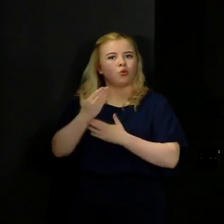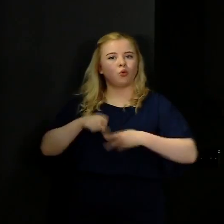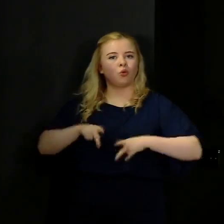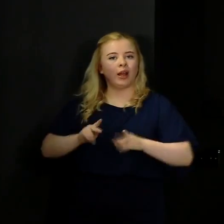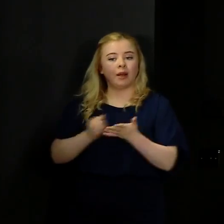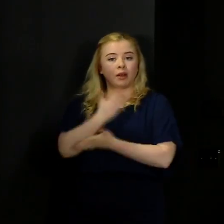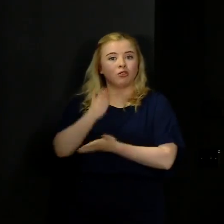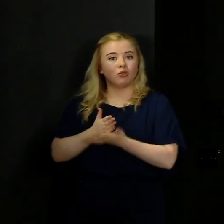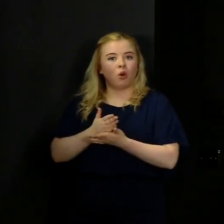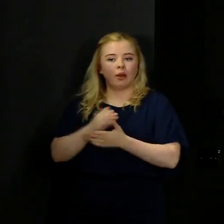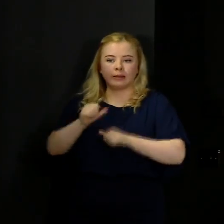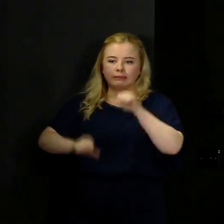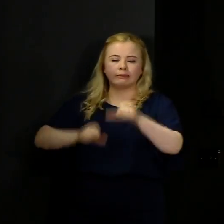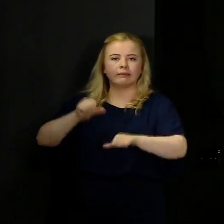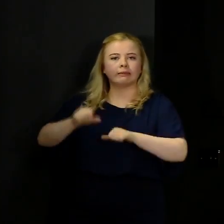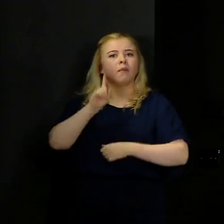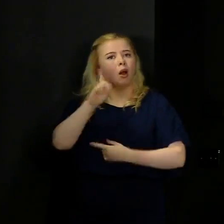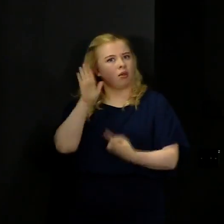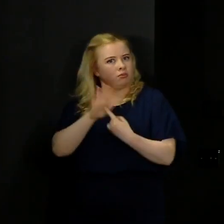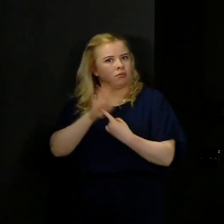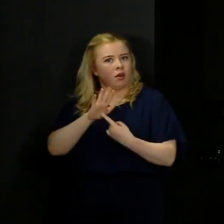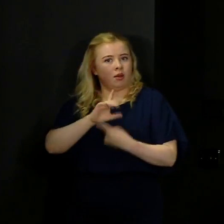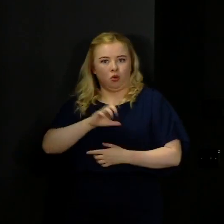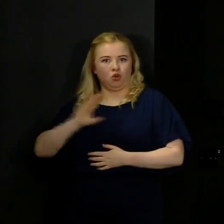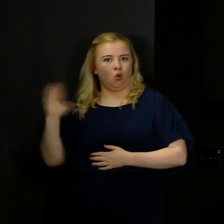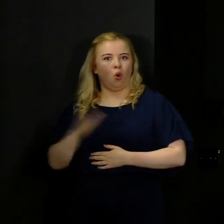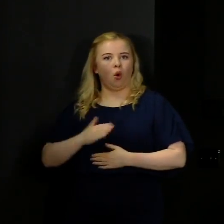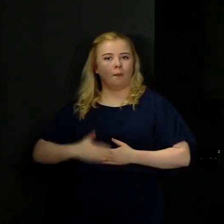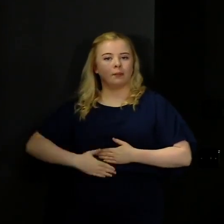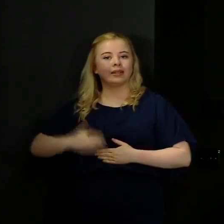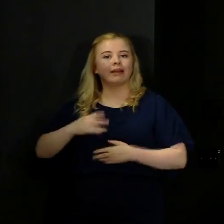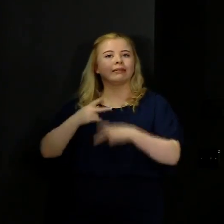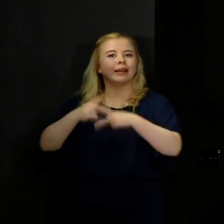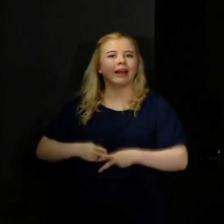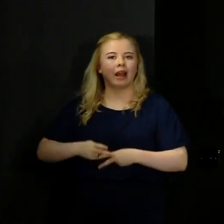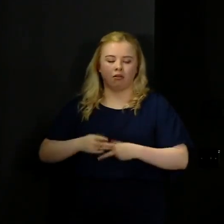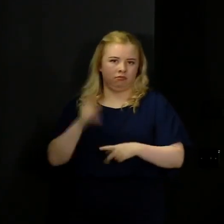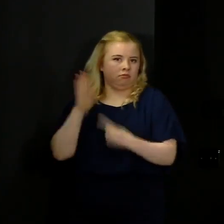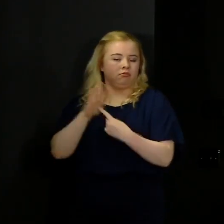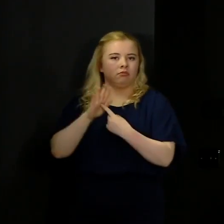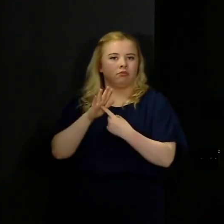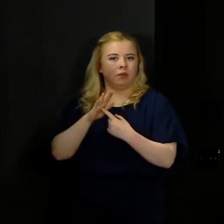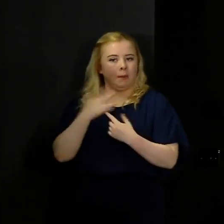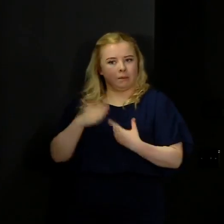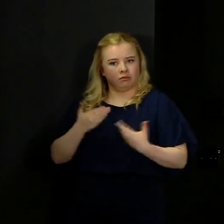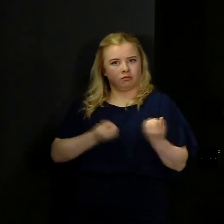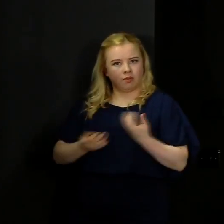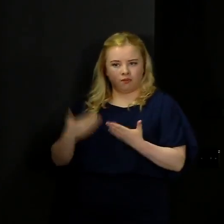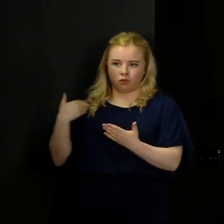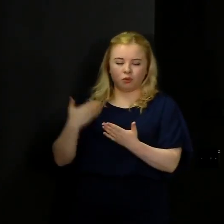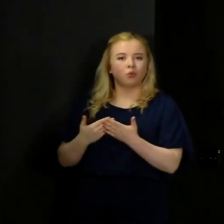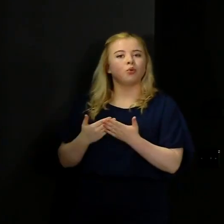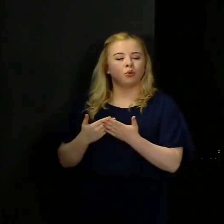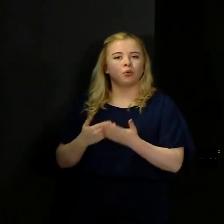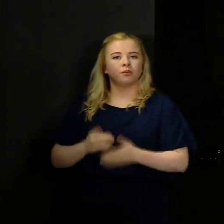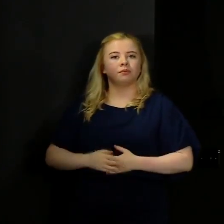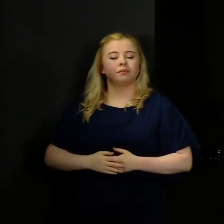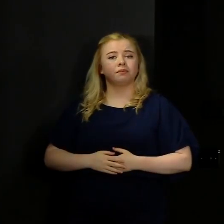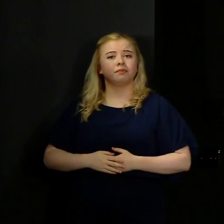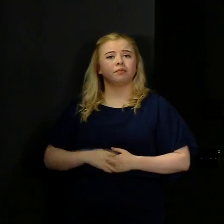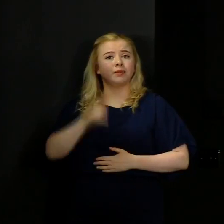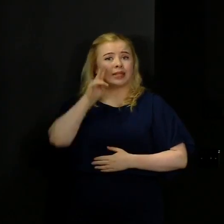that routine but essential, because all maternity care is essential, care has been delivered to women throughout this period.